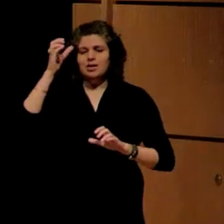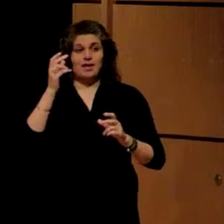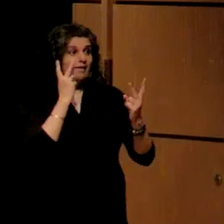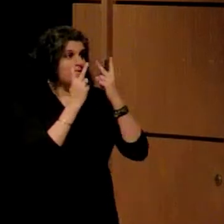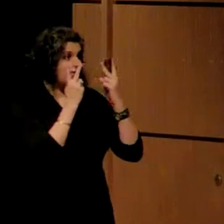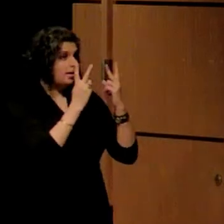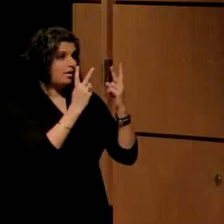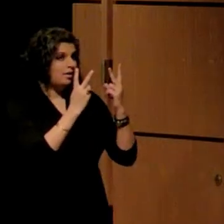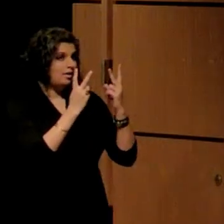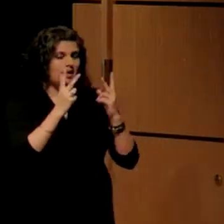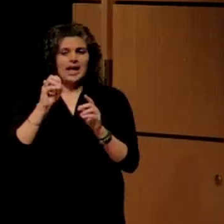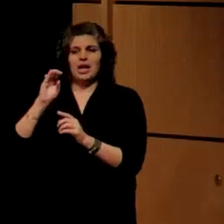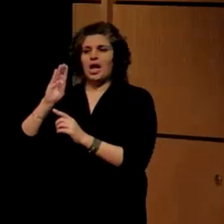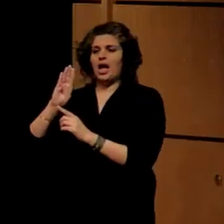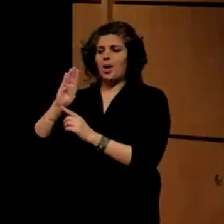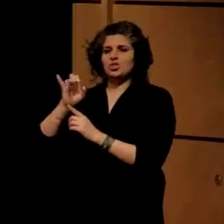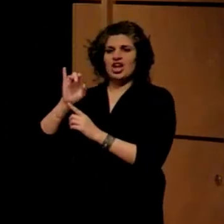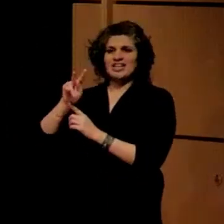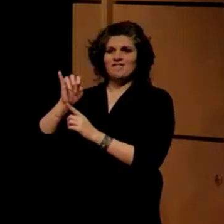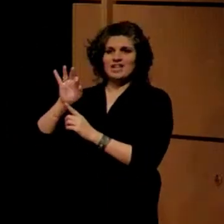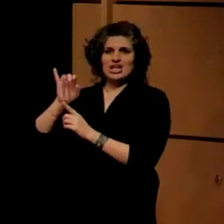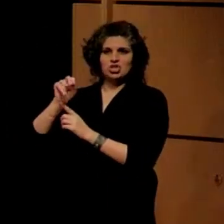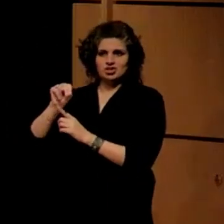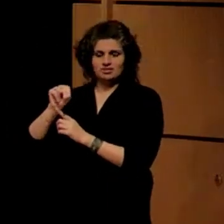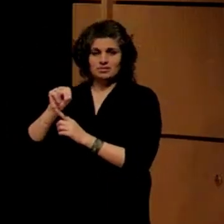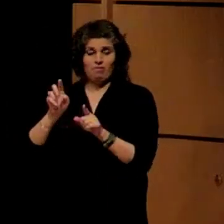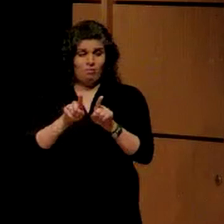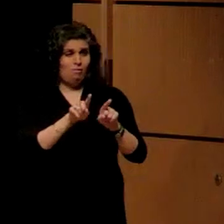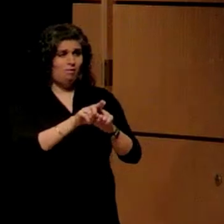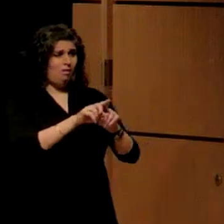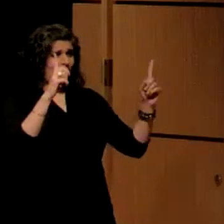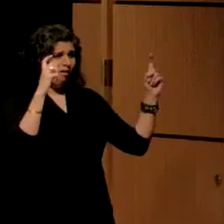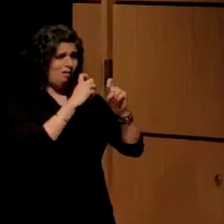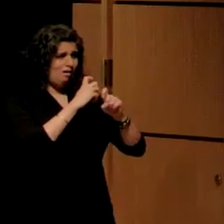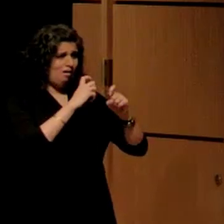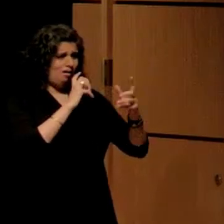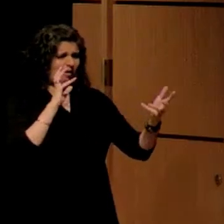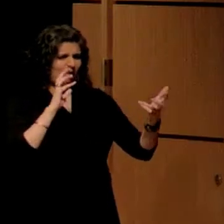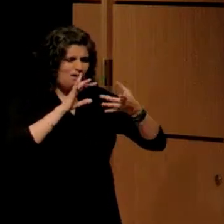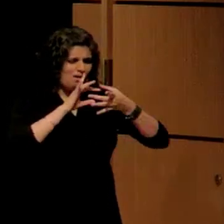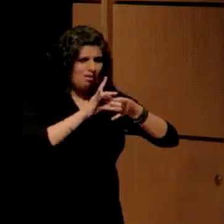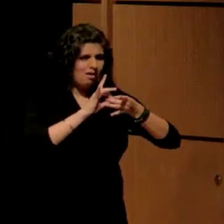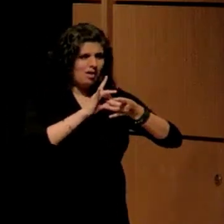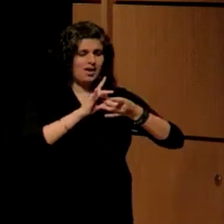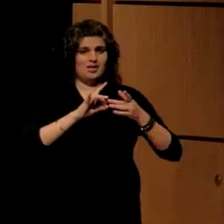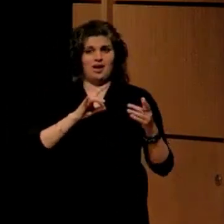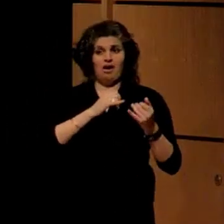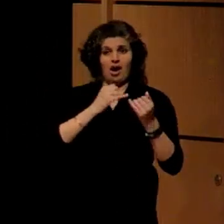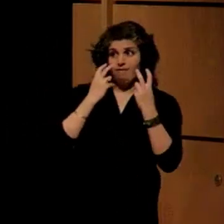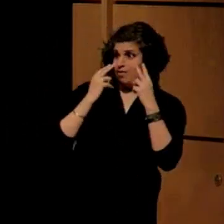and objectification, as well as the complex dynamics that form between observers and